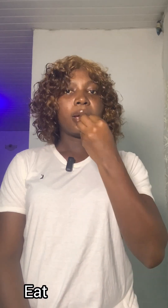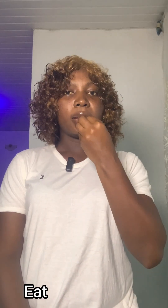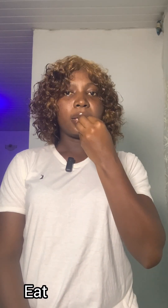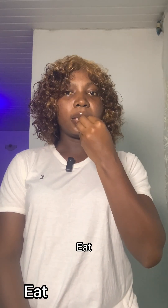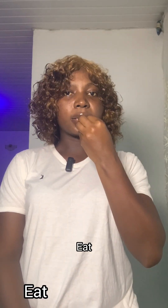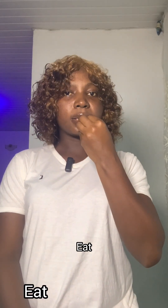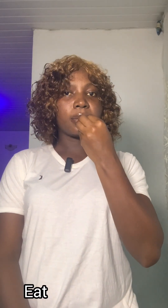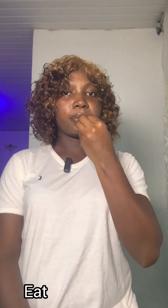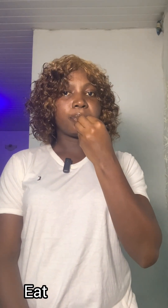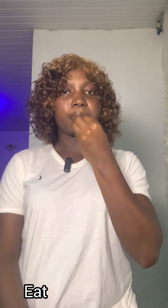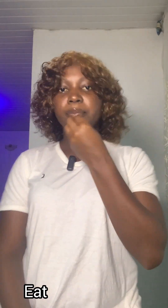Eat.